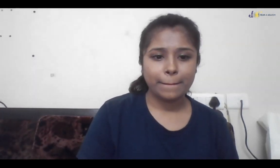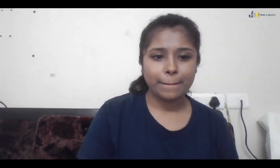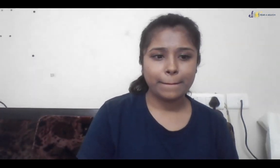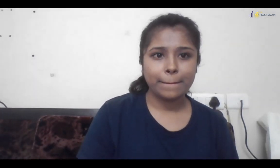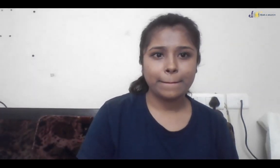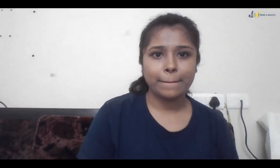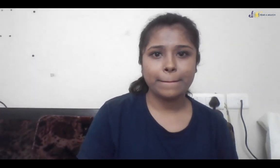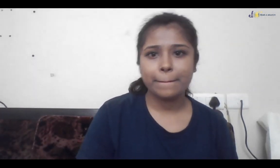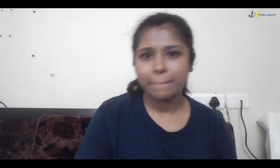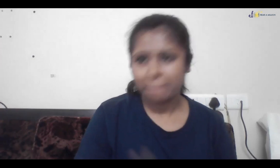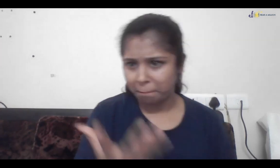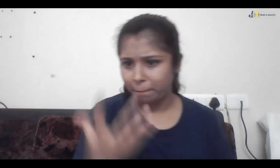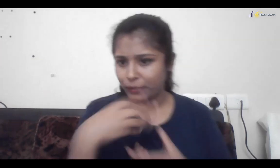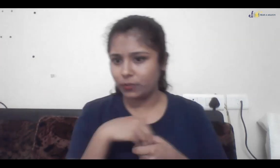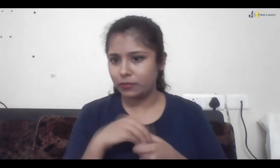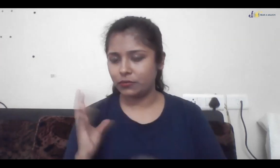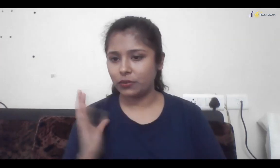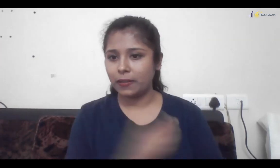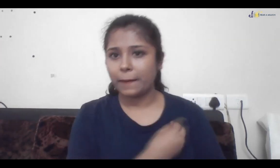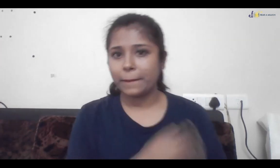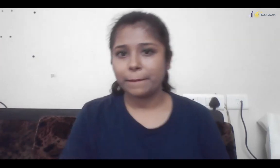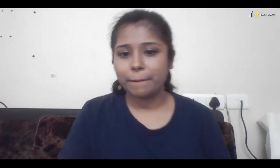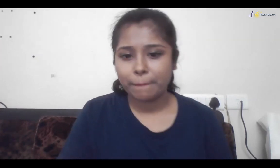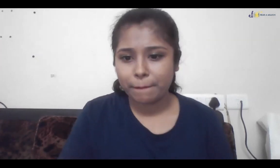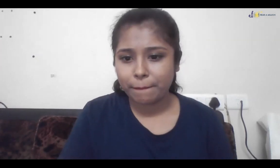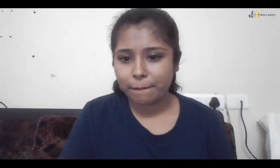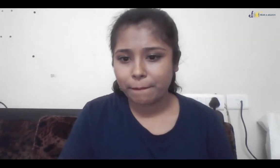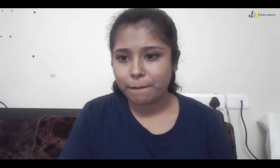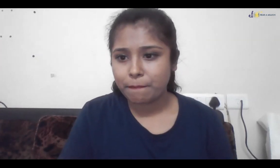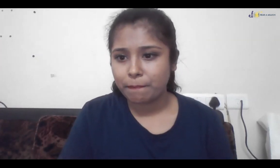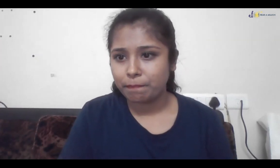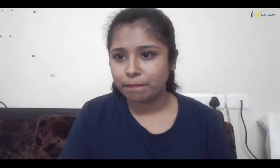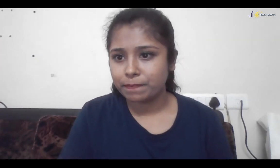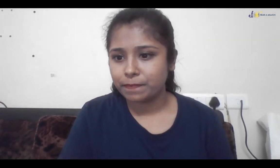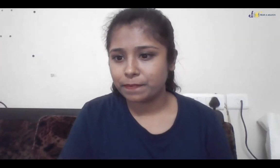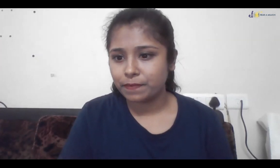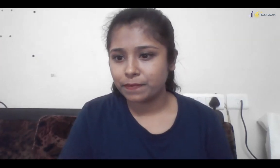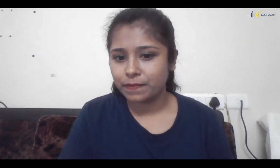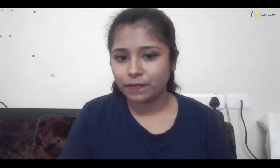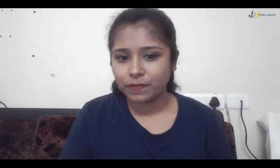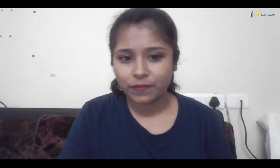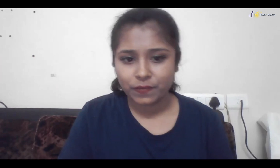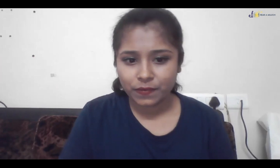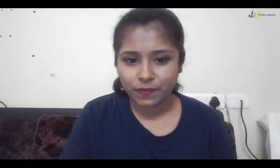Sweta, I think we can't. The video is not available.